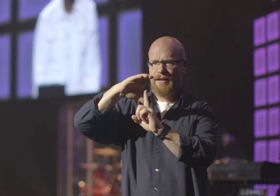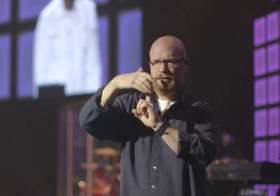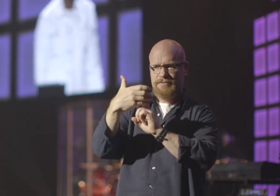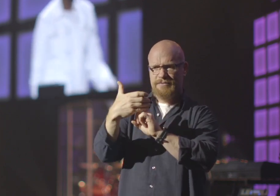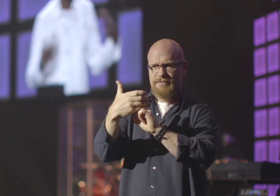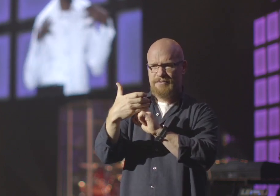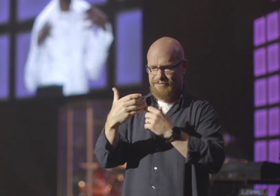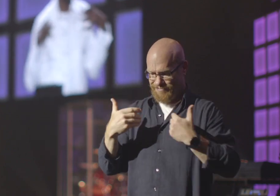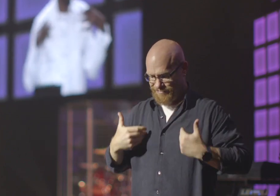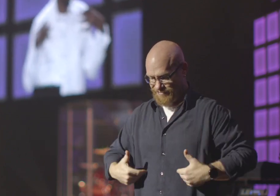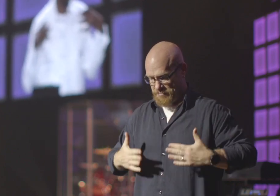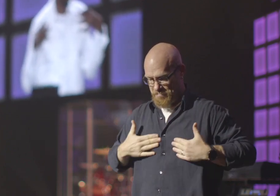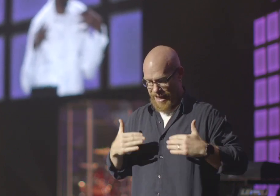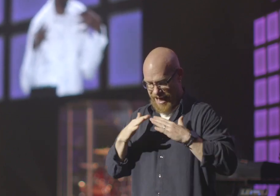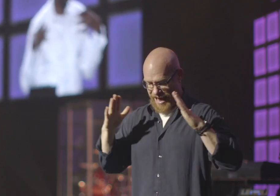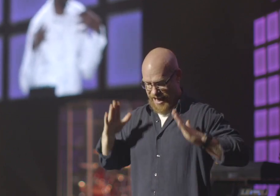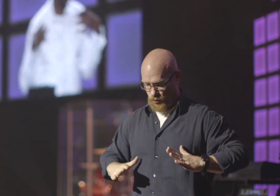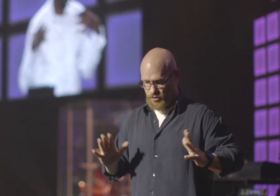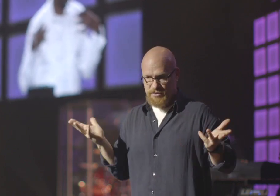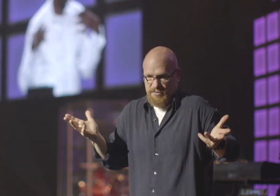Say, this is just a house